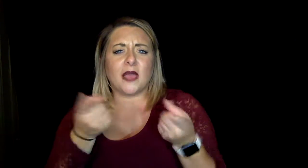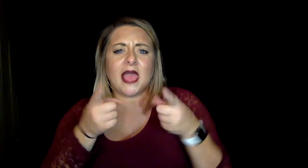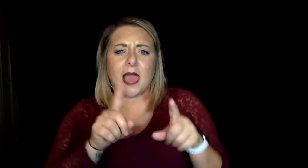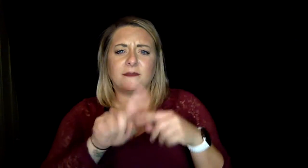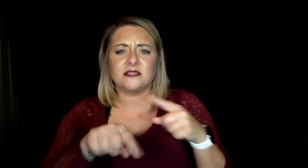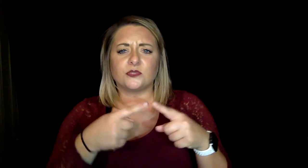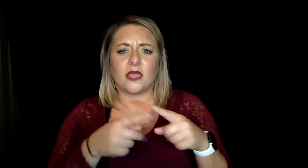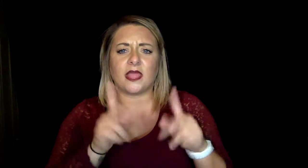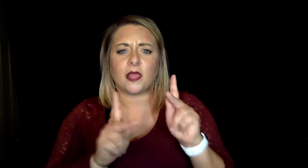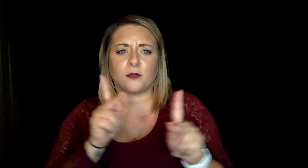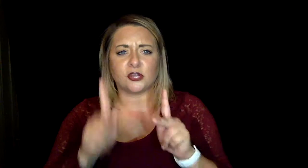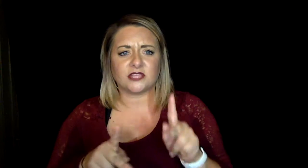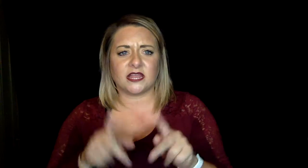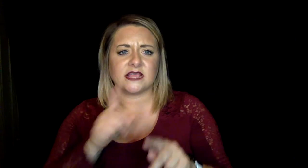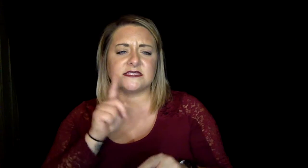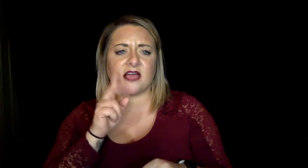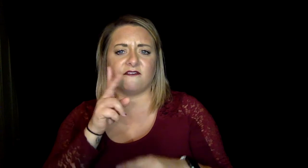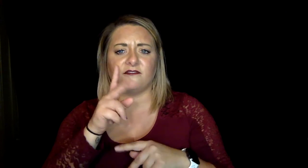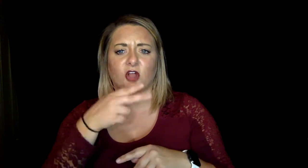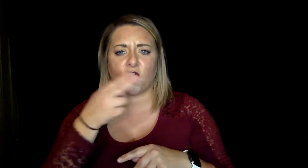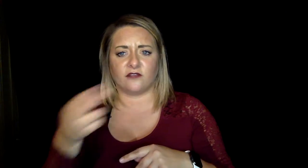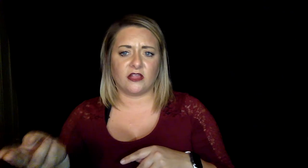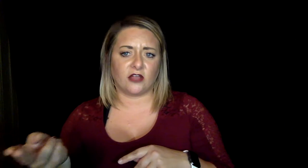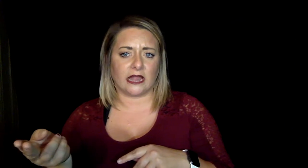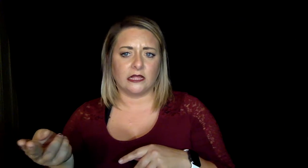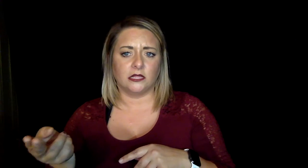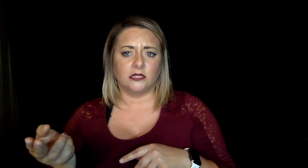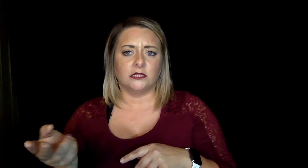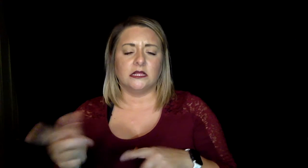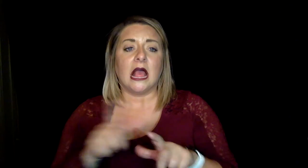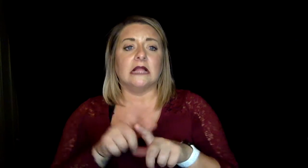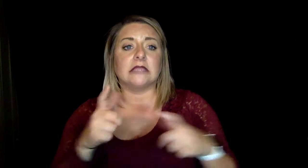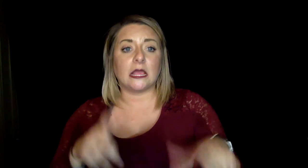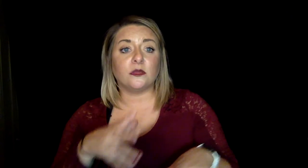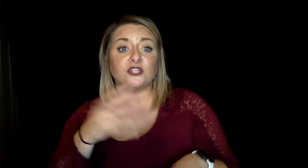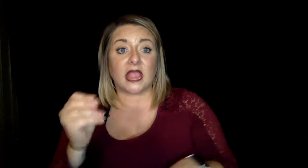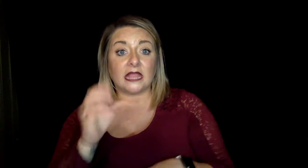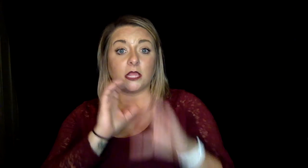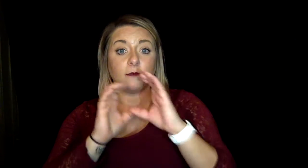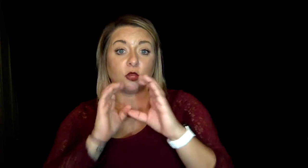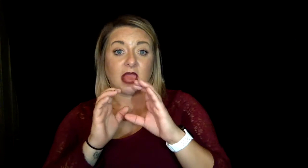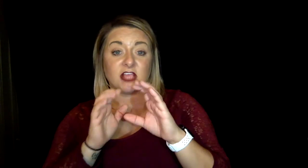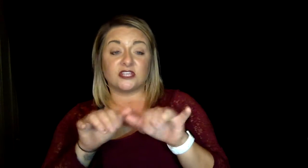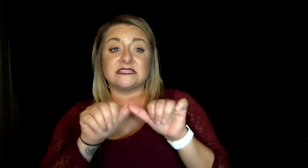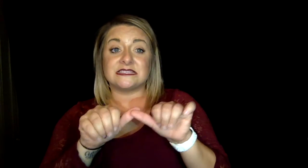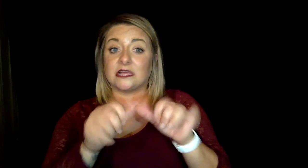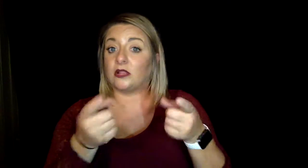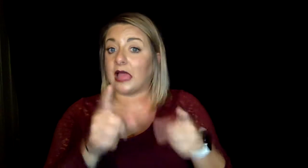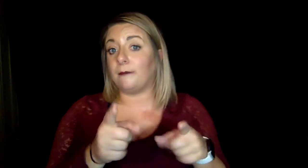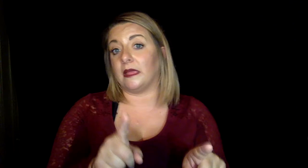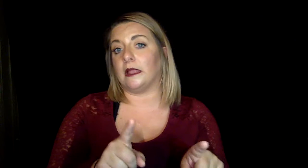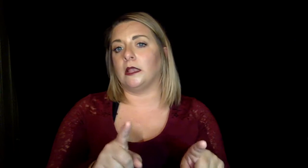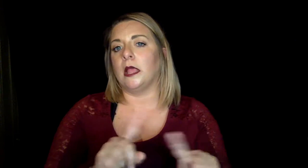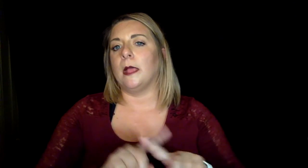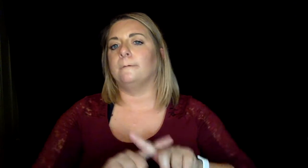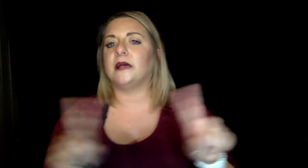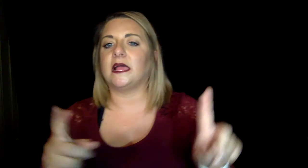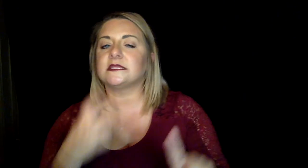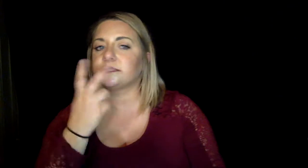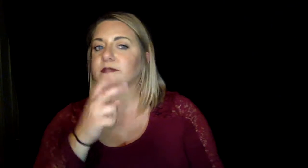what happens when a person is deaf or hard of hearing? Language and communication still happen, but speech